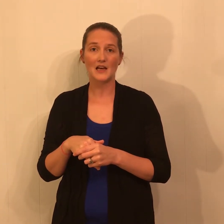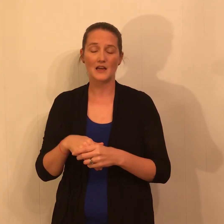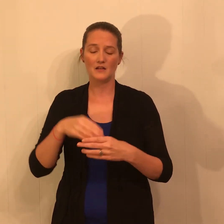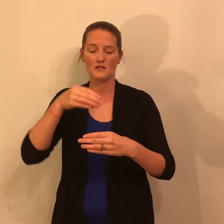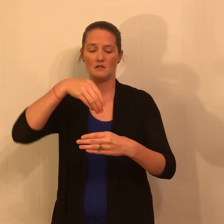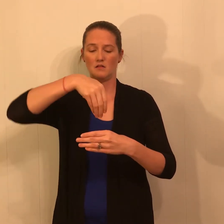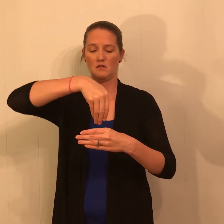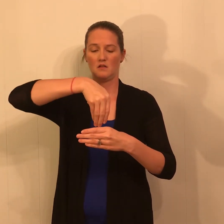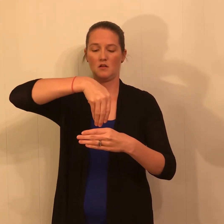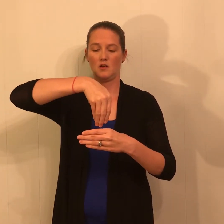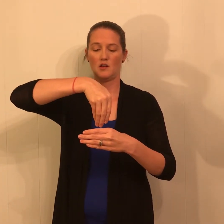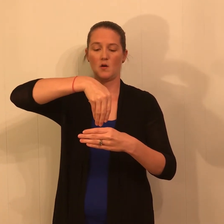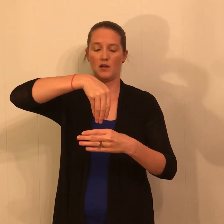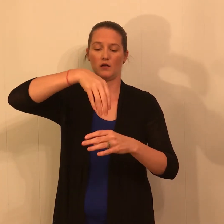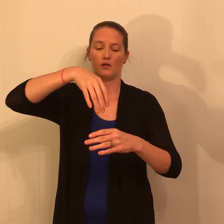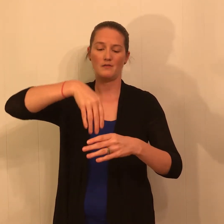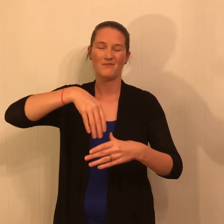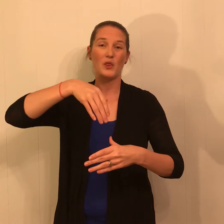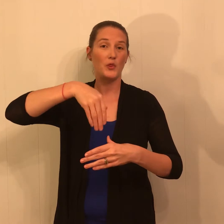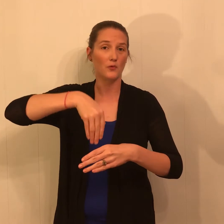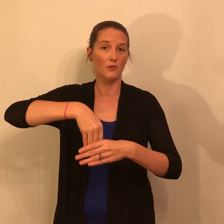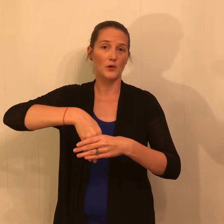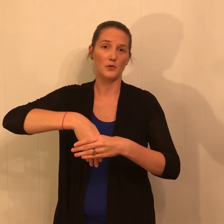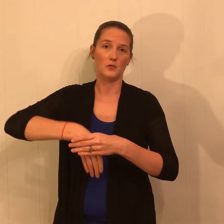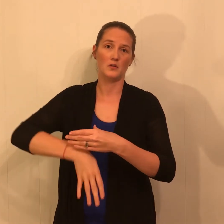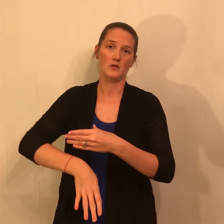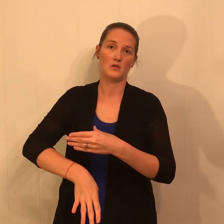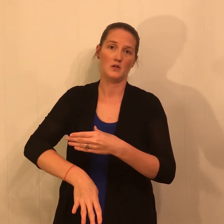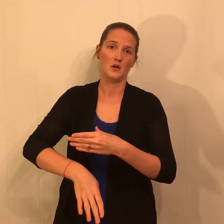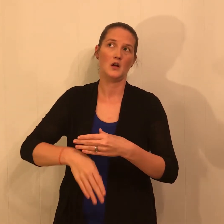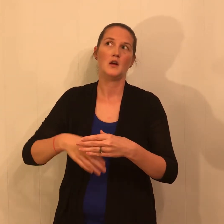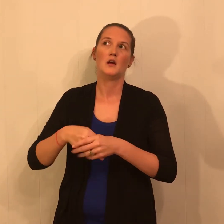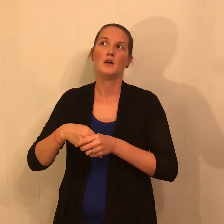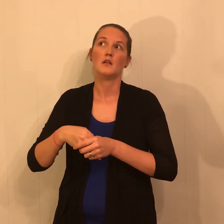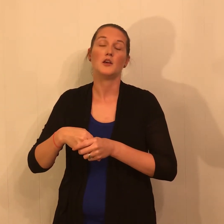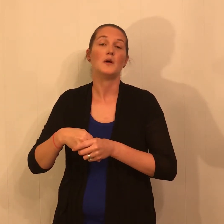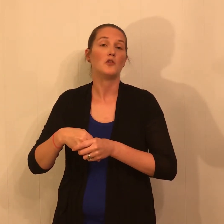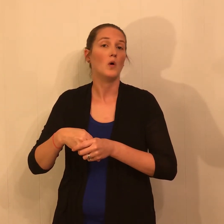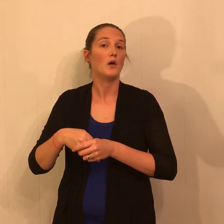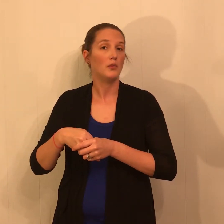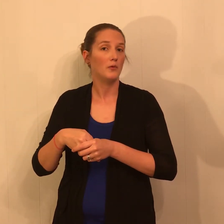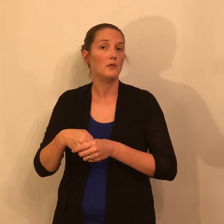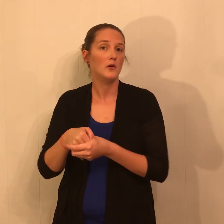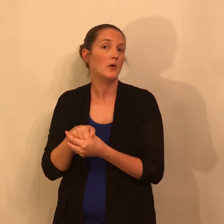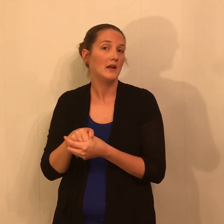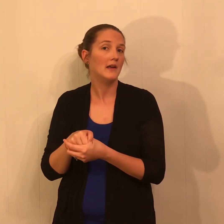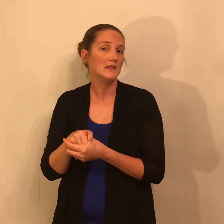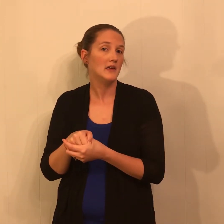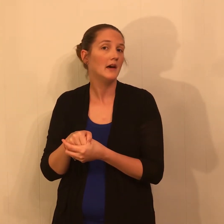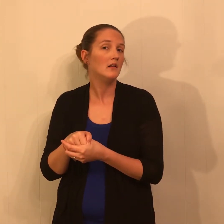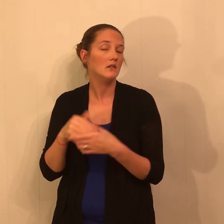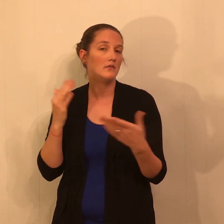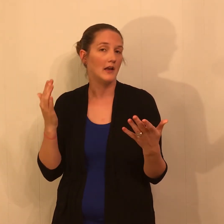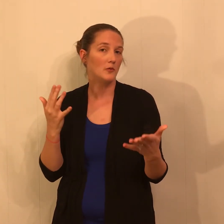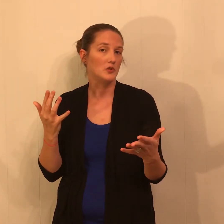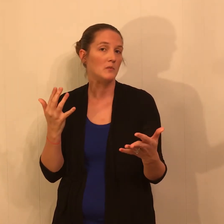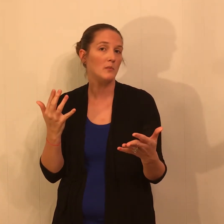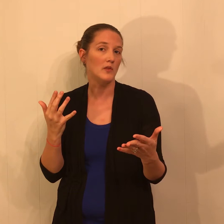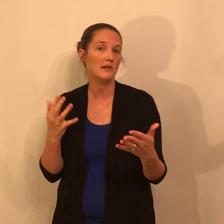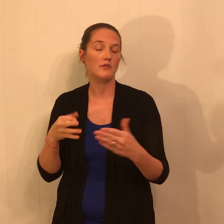Inside, you're going through. Like you have to walk through the door to get inside. That helps you remember the